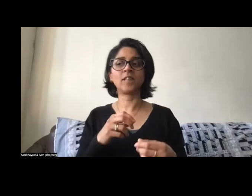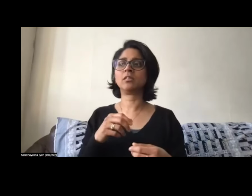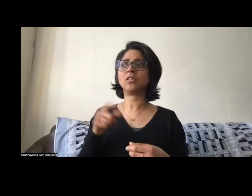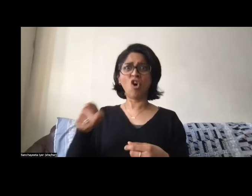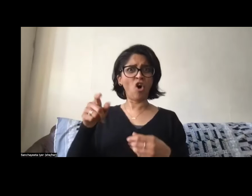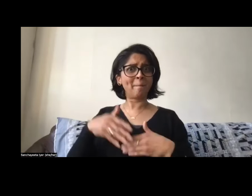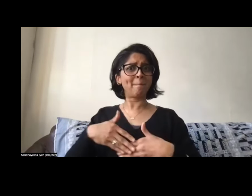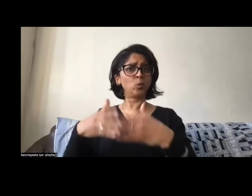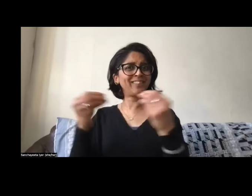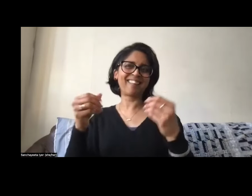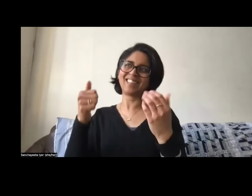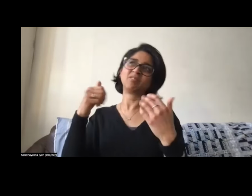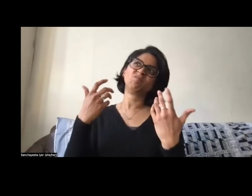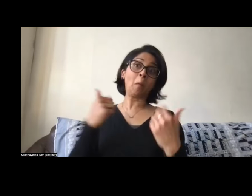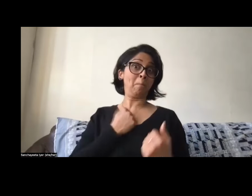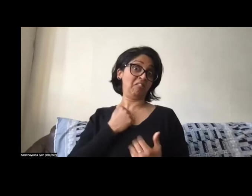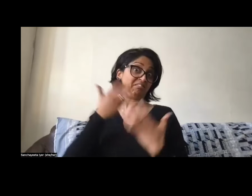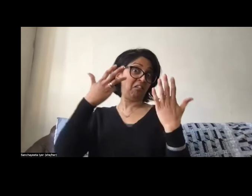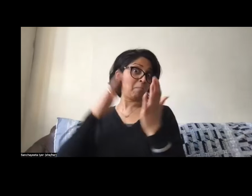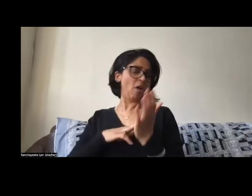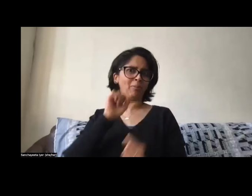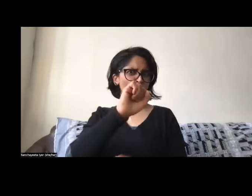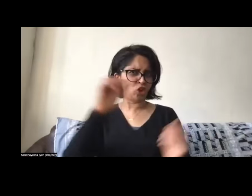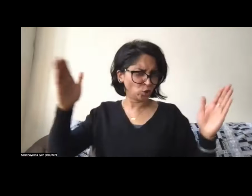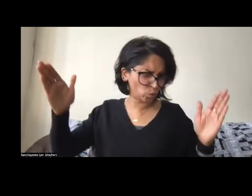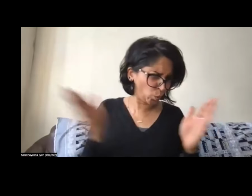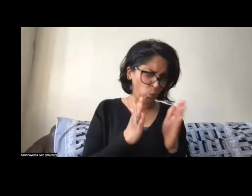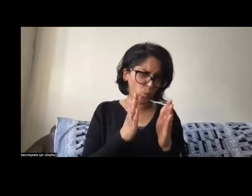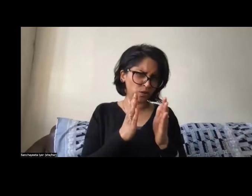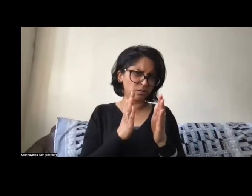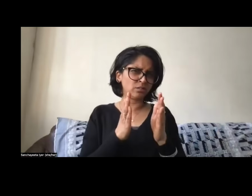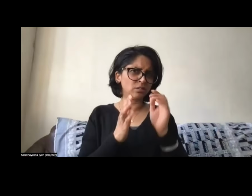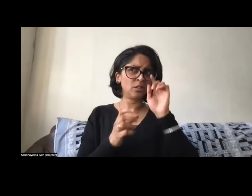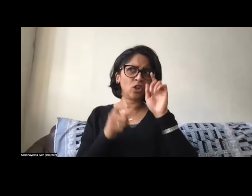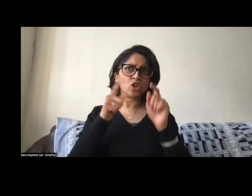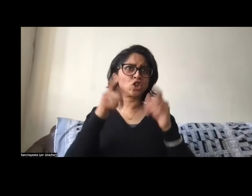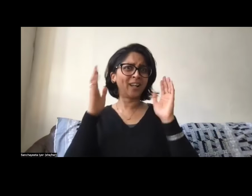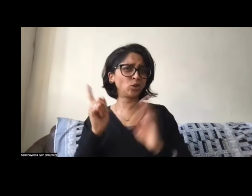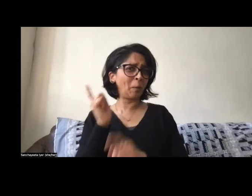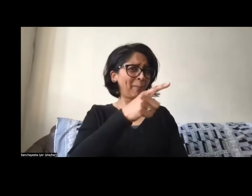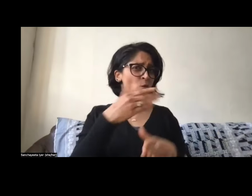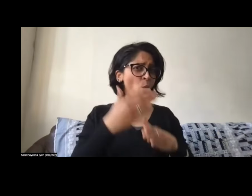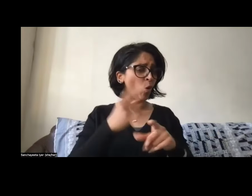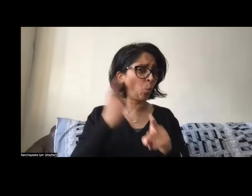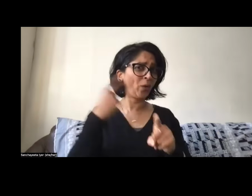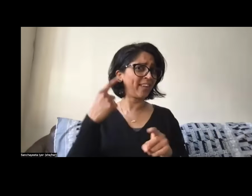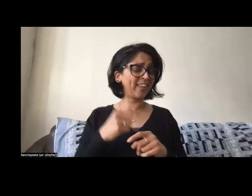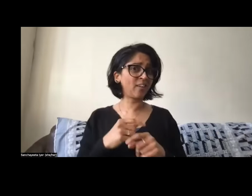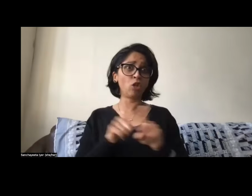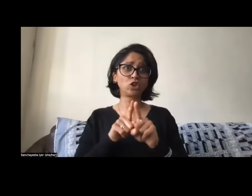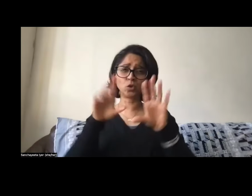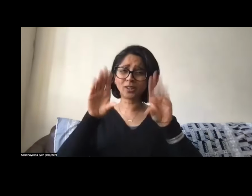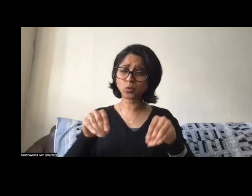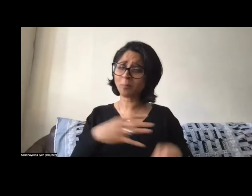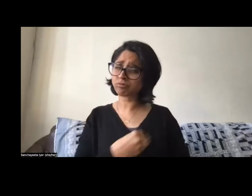to get on with it. She took maternity leave. I mean, mine was 7 months or so, but hers was much shorter. She had to go back